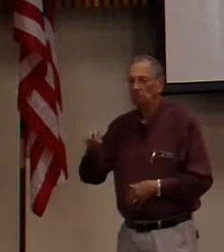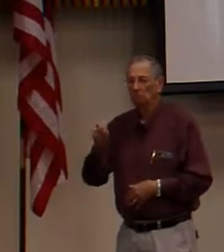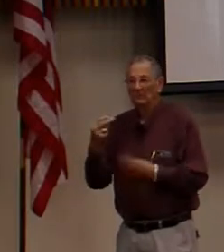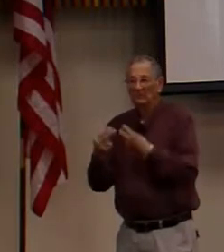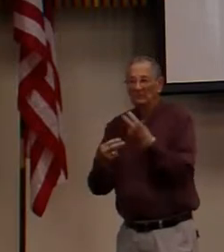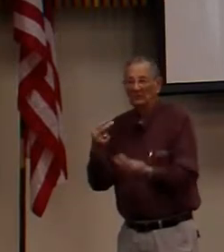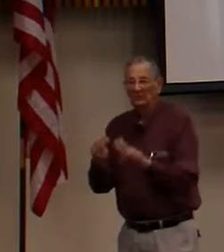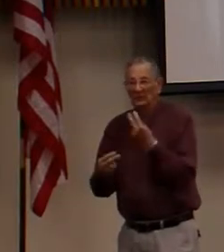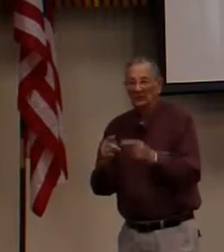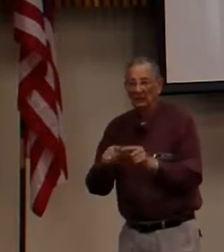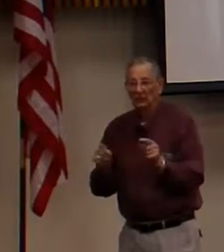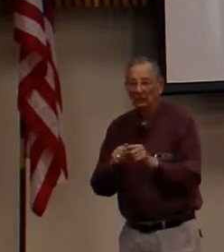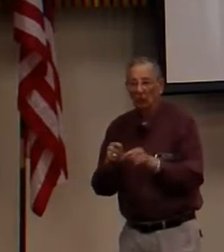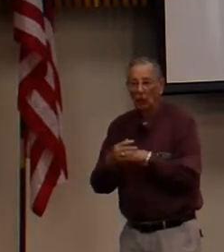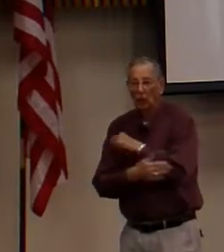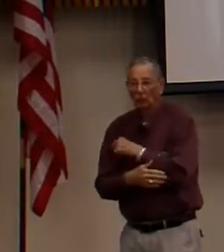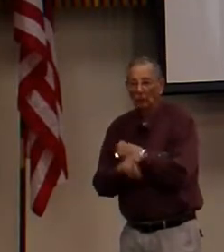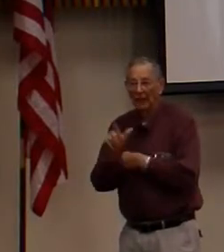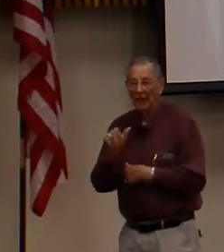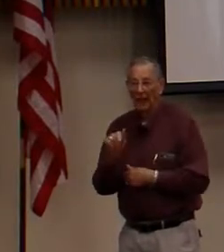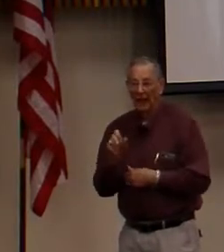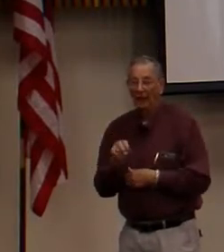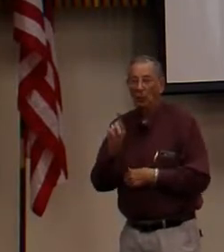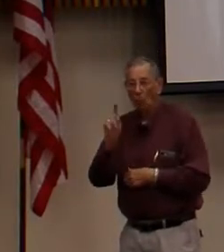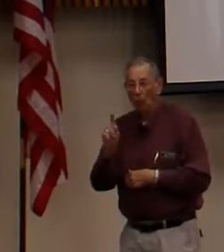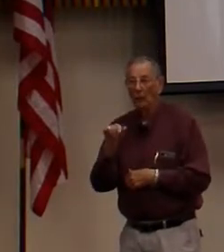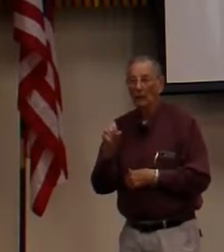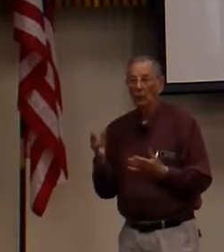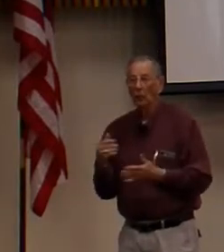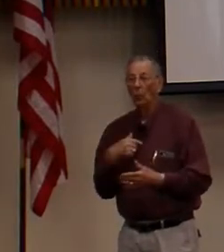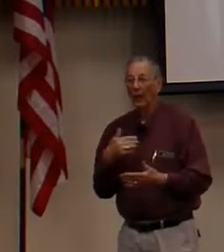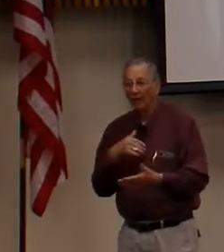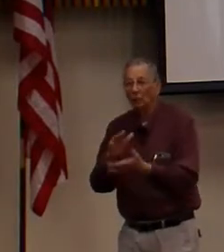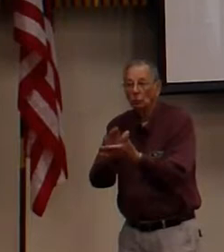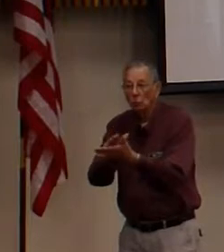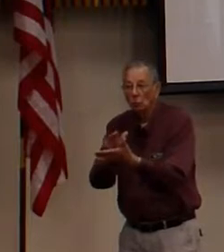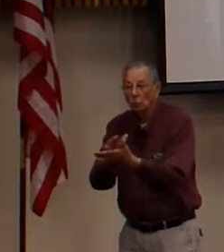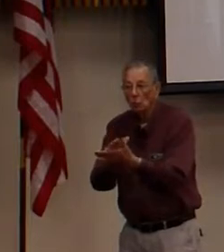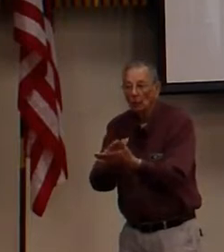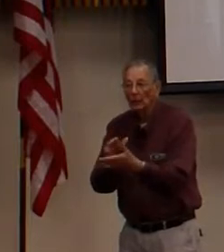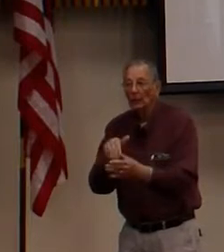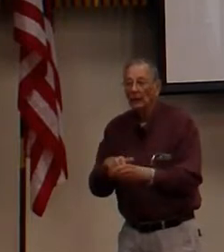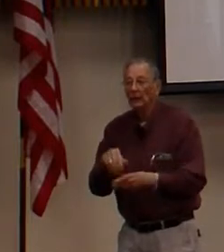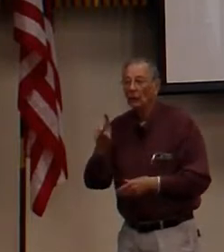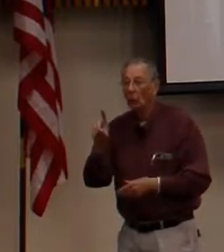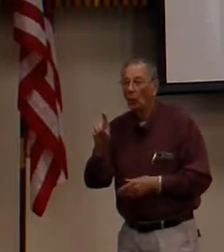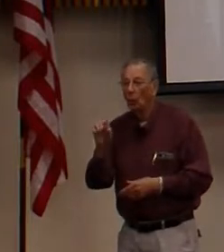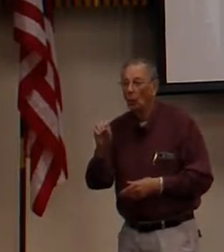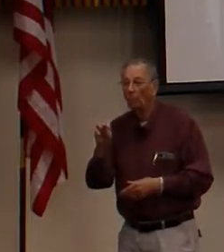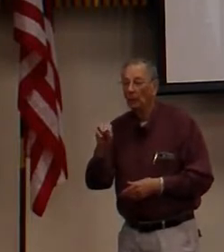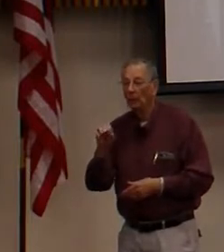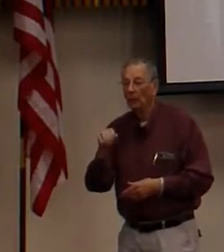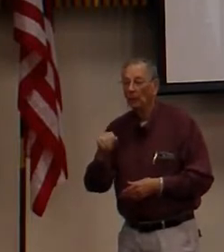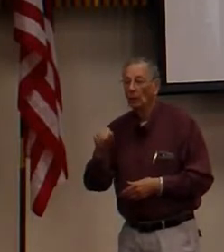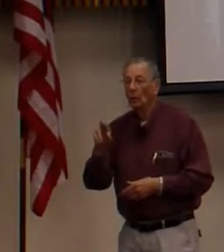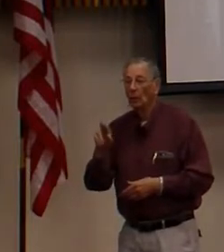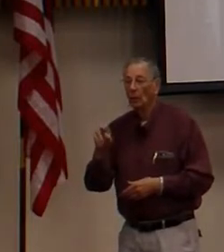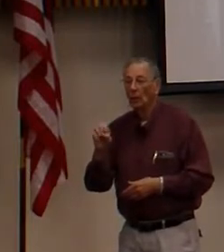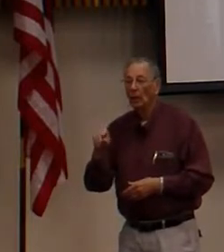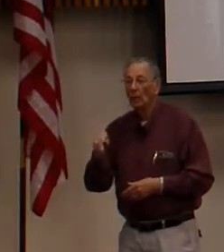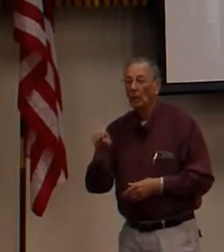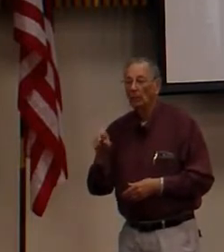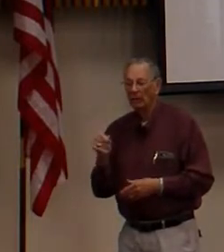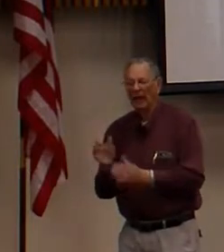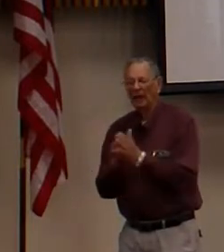Latin America. And one of those countries is where we have a school in Dominican Republic. So this morning I was asked to